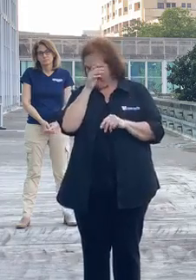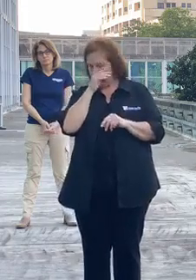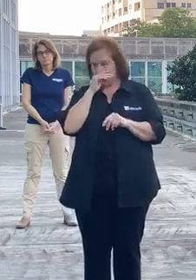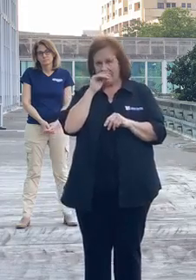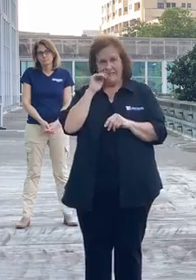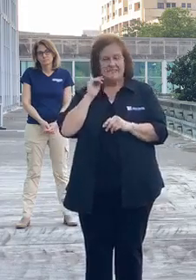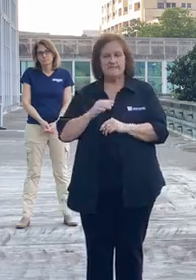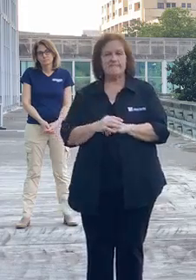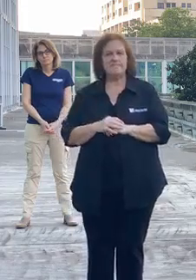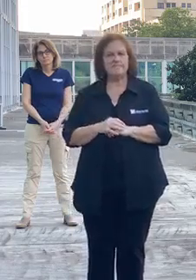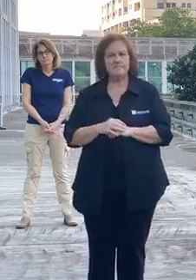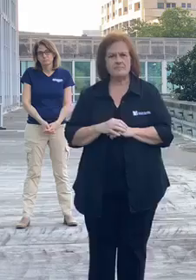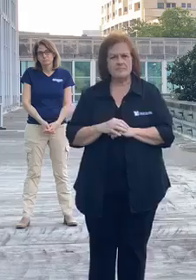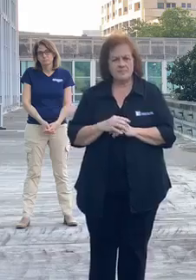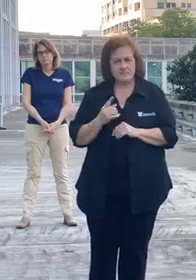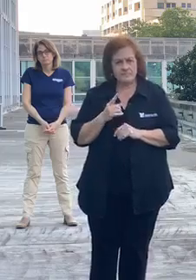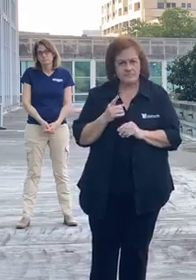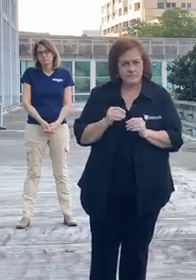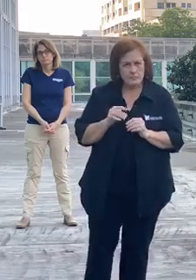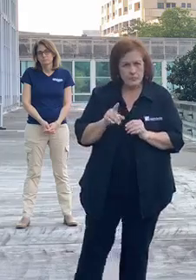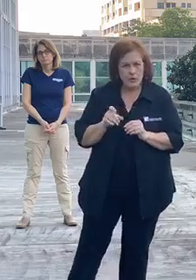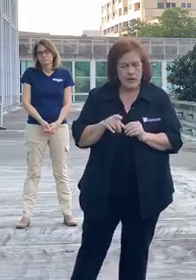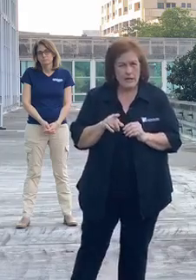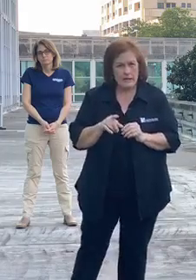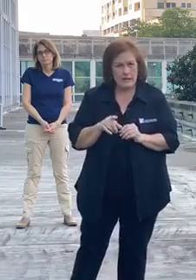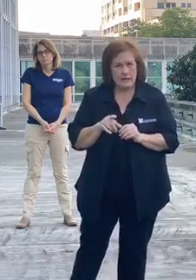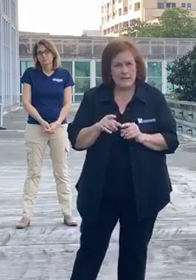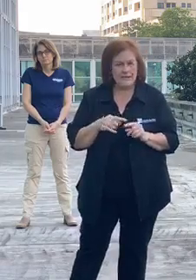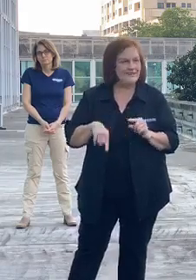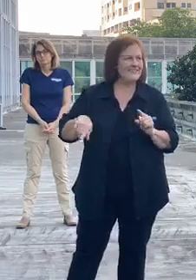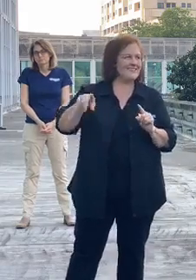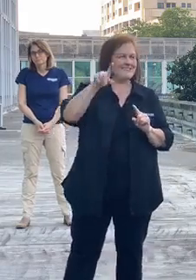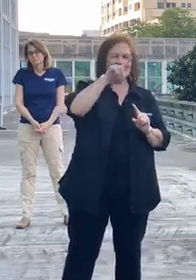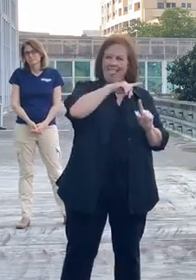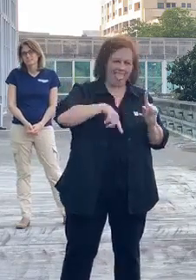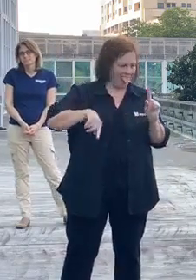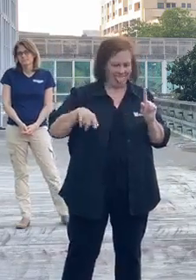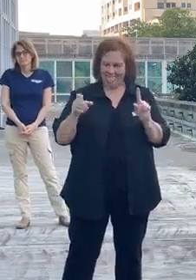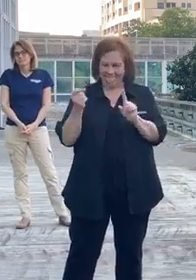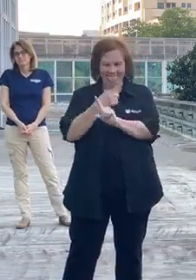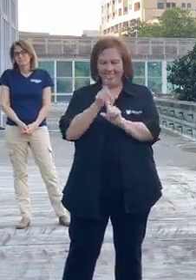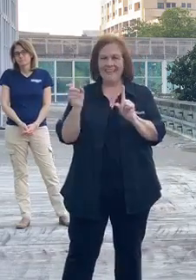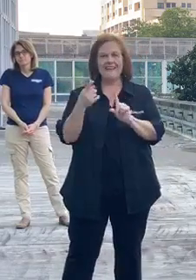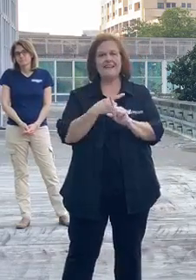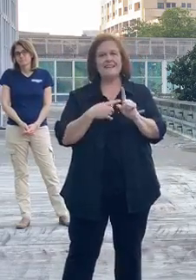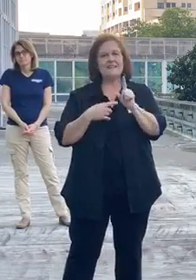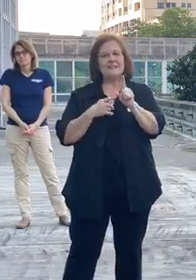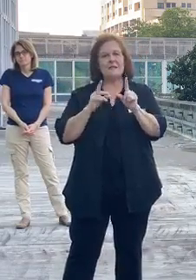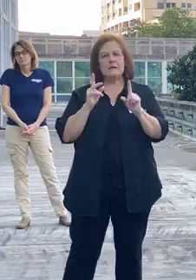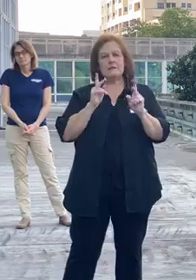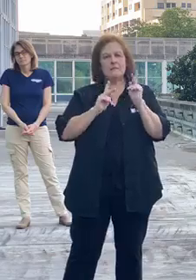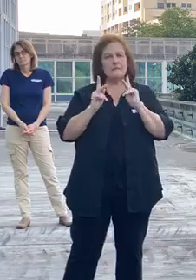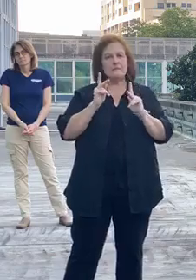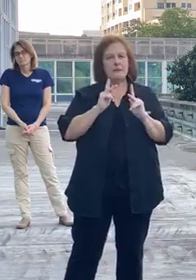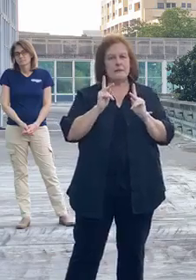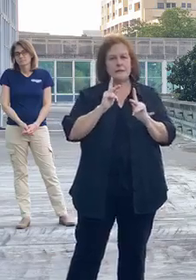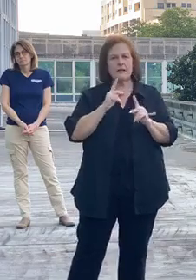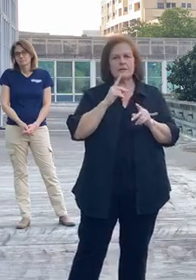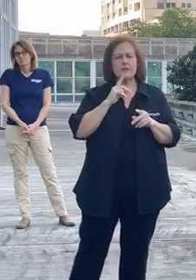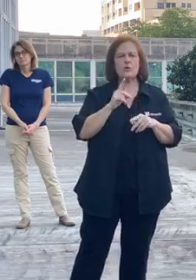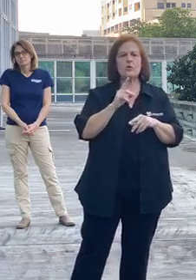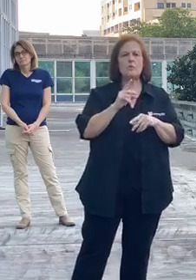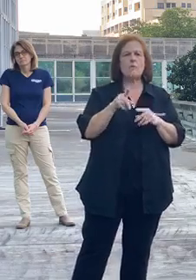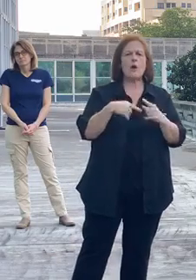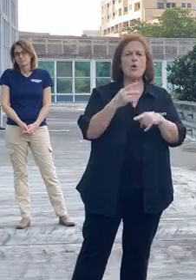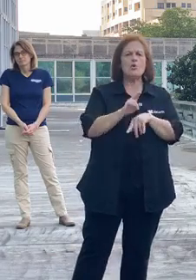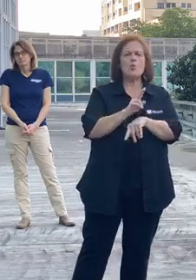Latanya? Sorry, one Oh, last yeah, question. I'm sorry. No, it's I okay. went all around the world. There's been complaints about people discarding gloves and